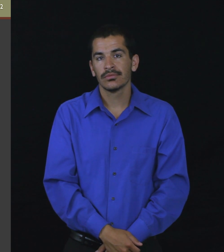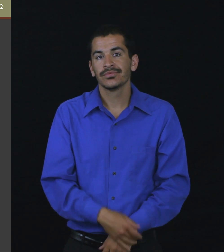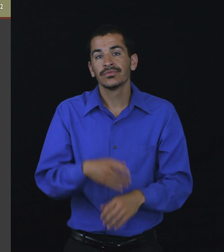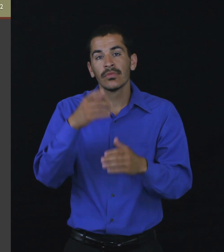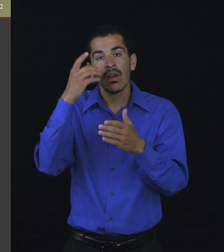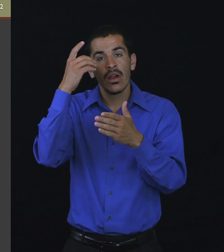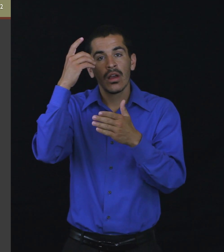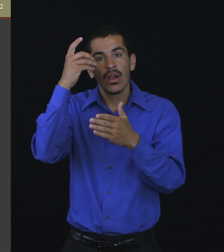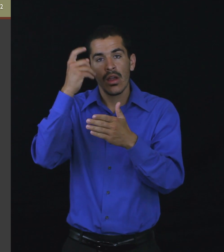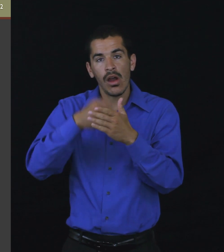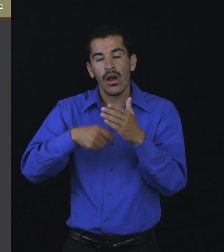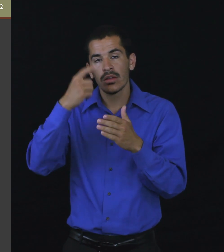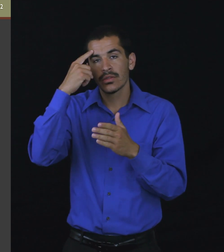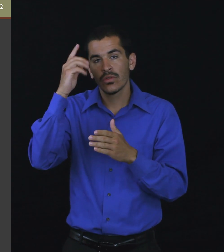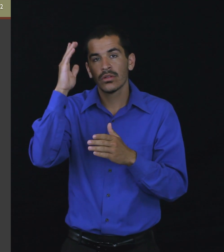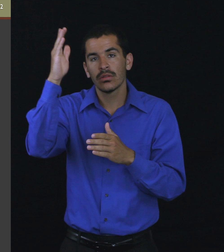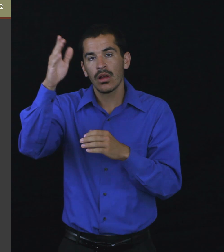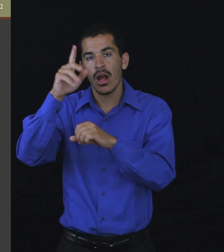cost in the long term?